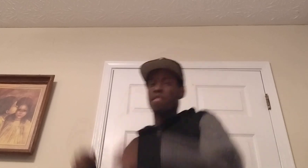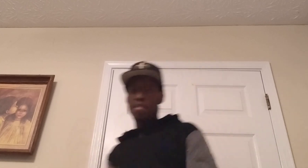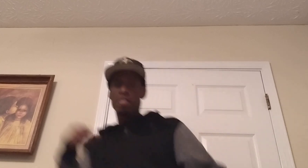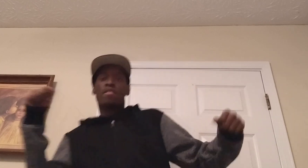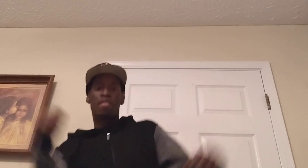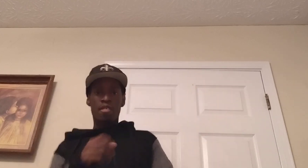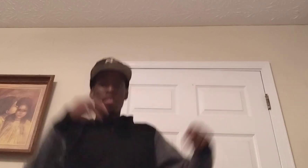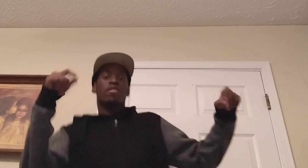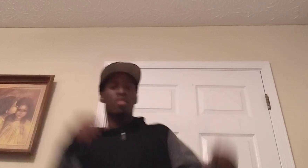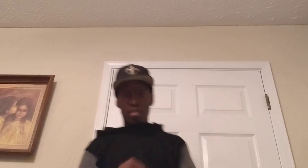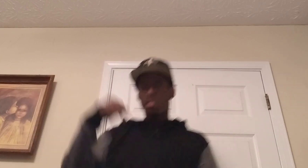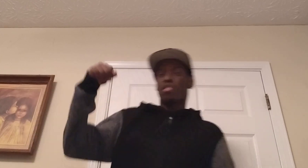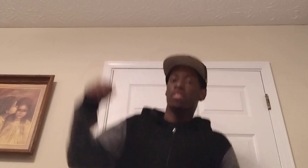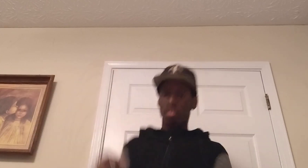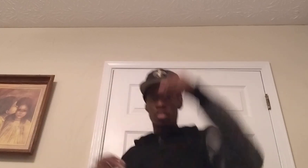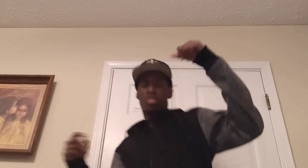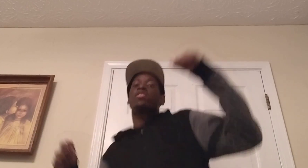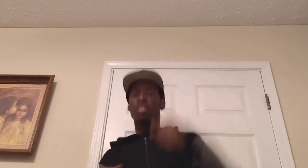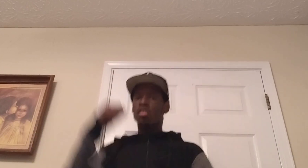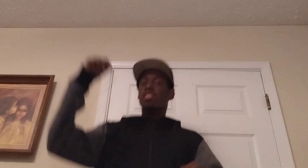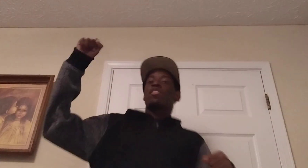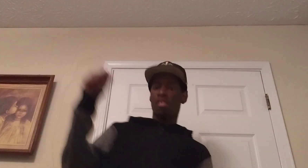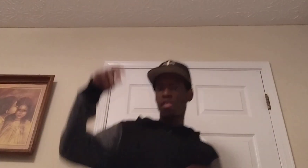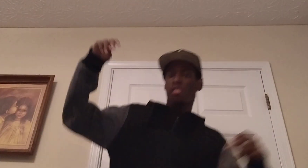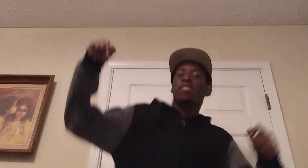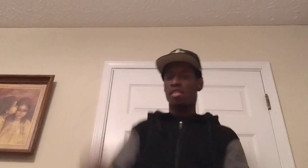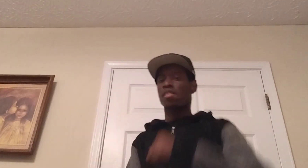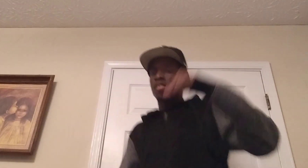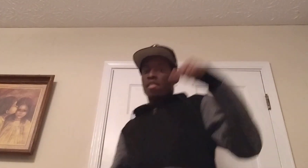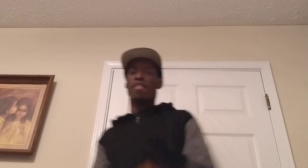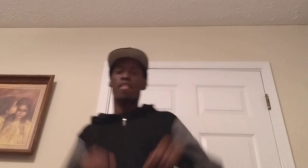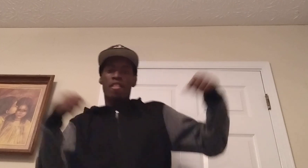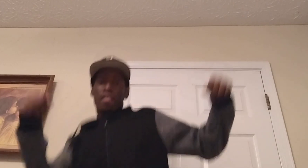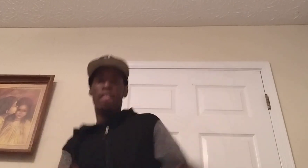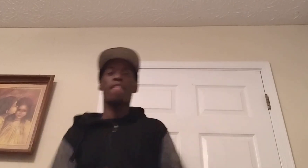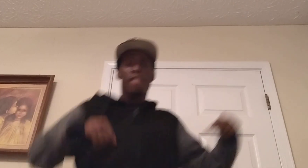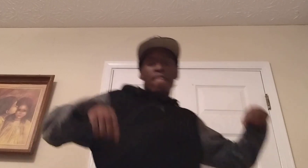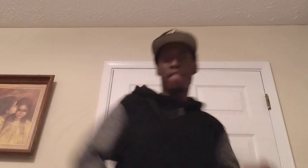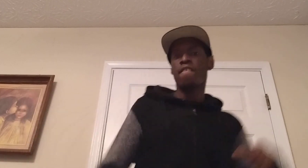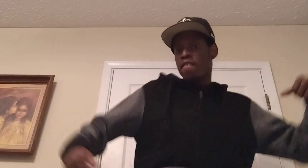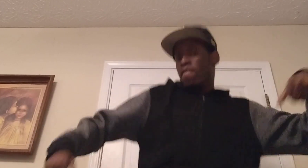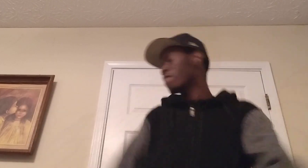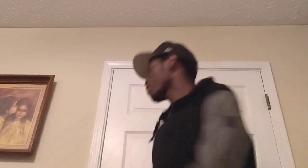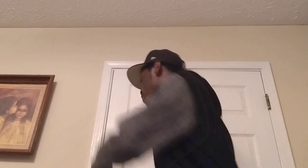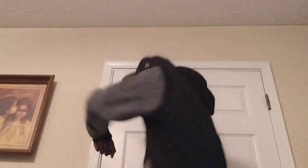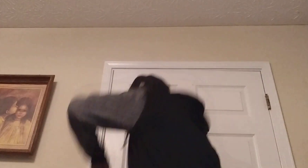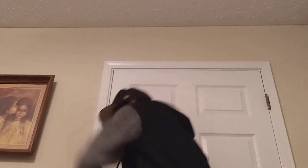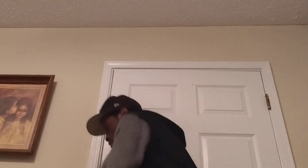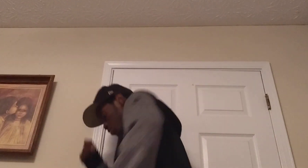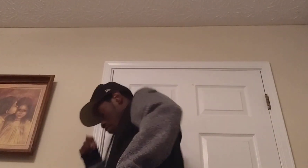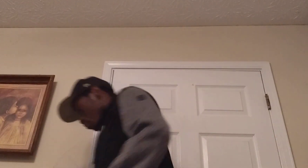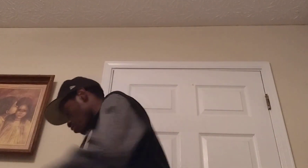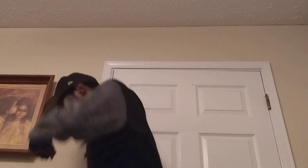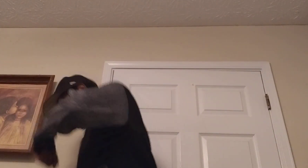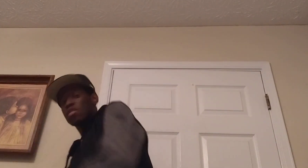all. Unless you can get it on. But you know I want you. You should stop frontin', babe.